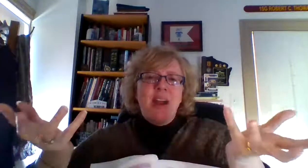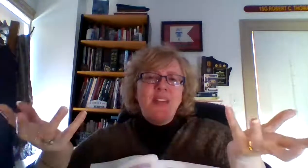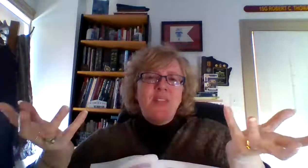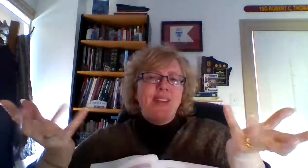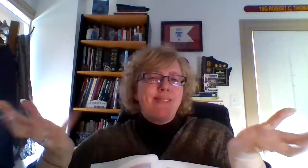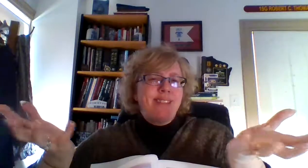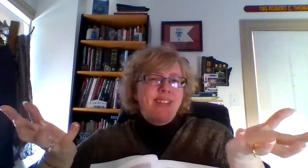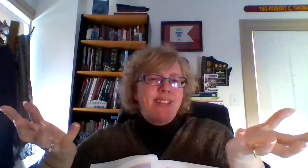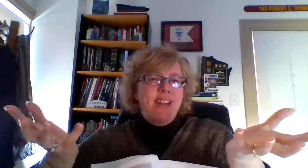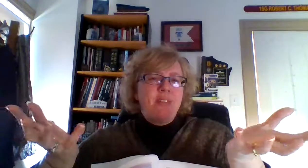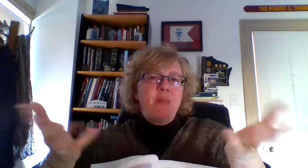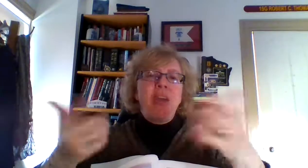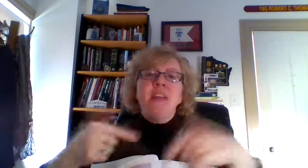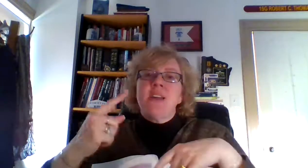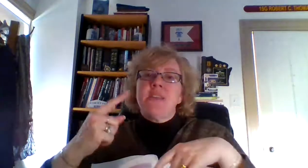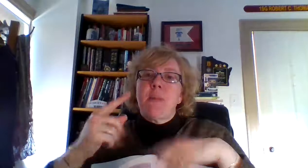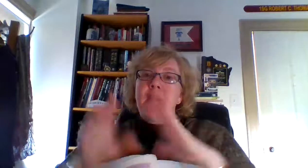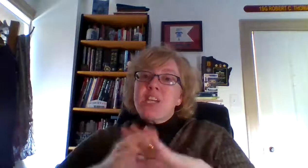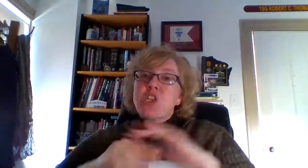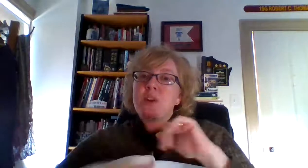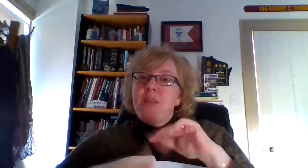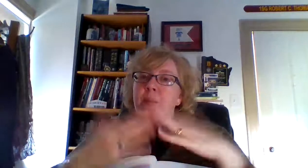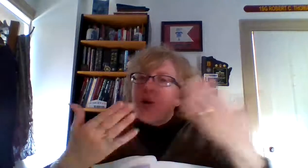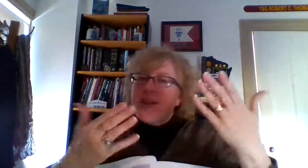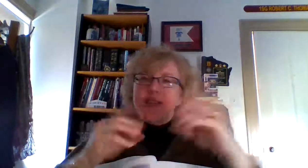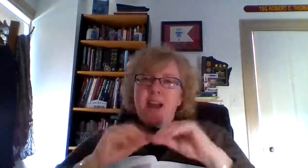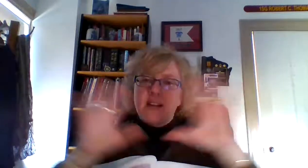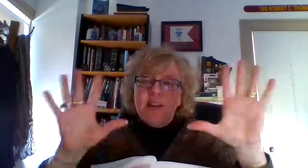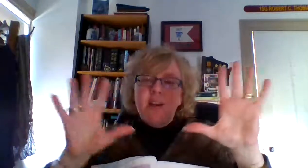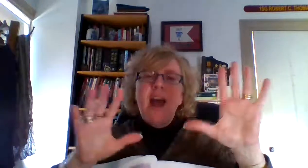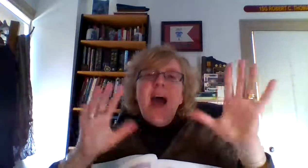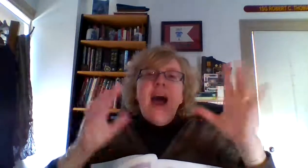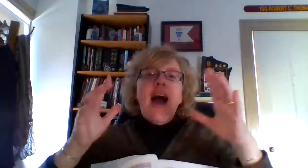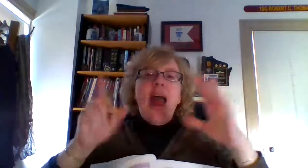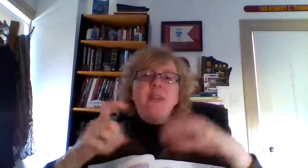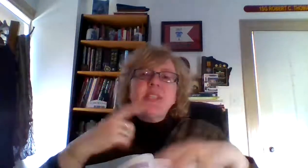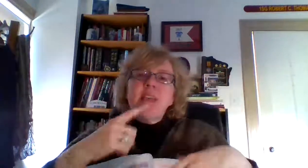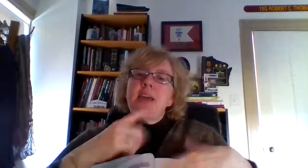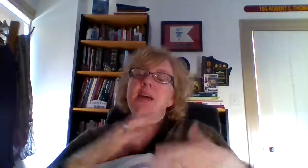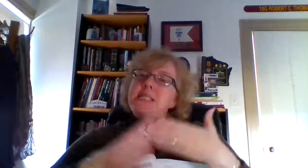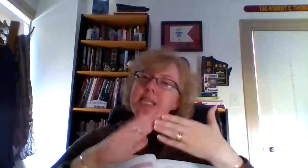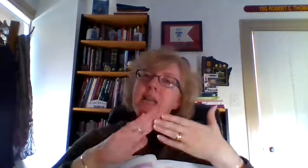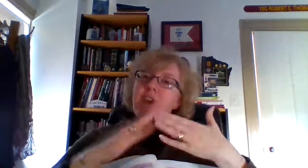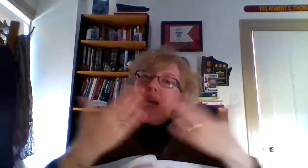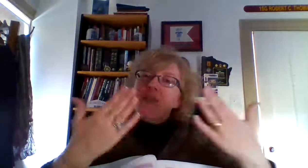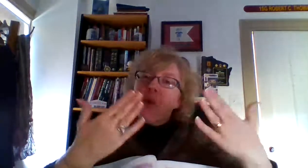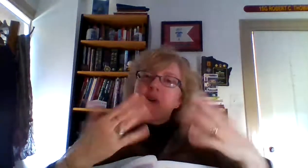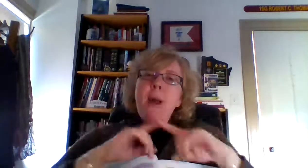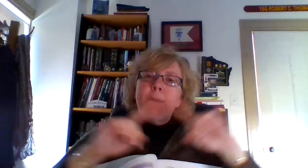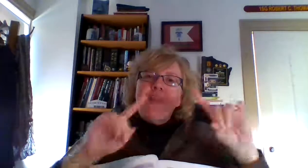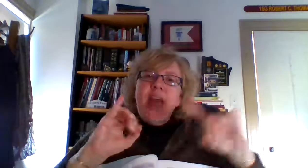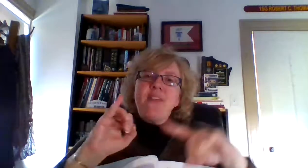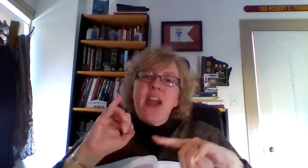of like, well, what does that sign even mean? Because the picture in the book is not clear. I have to say, this is a very nice book, but they have kind of